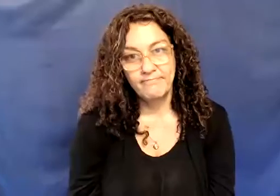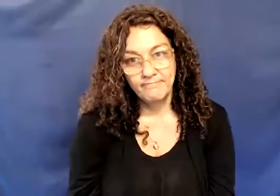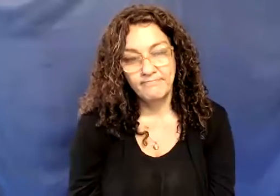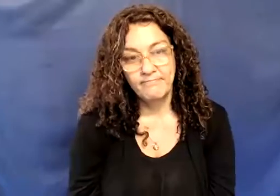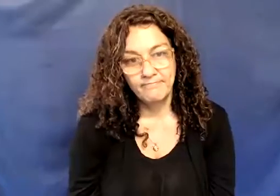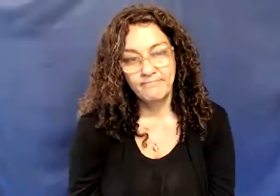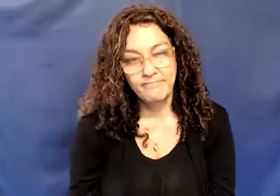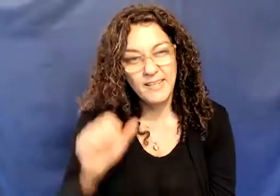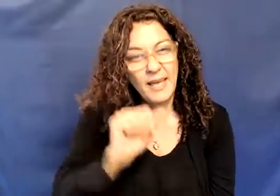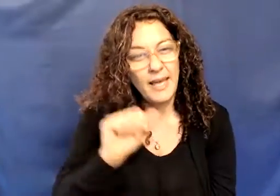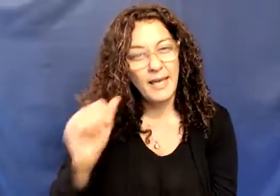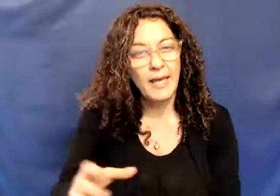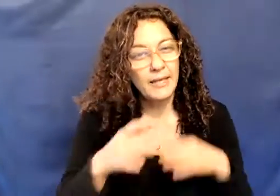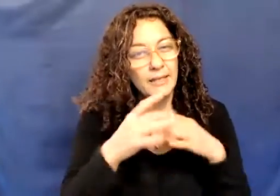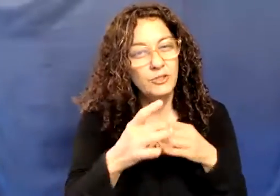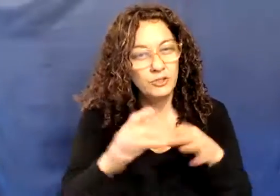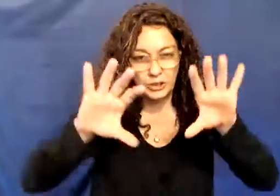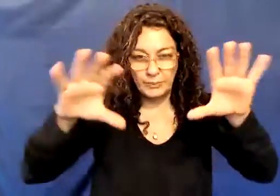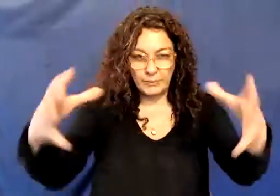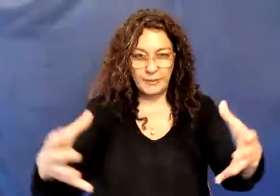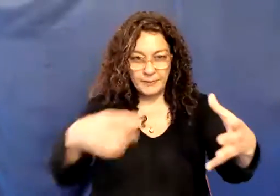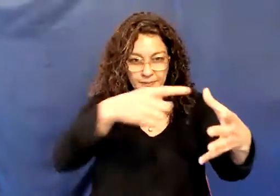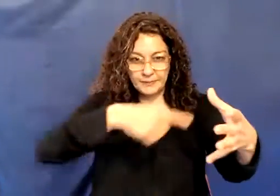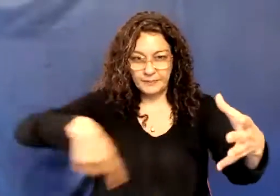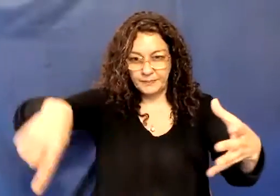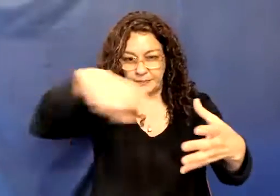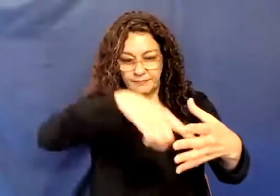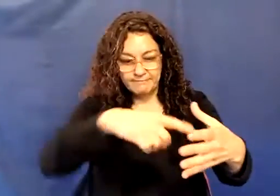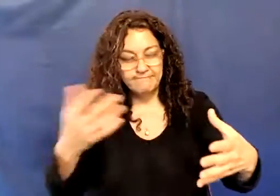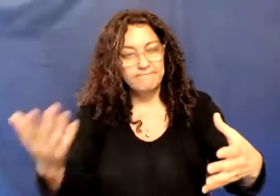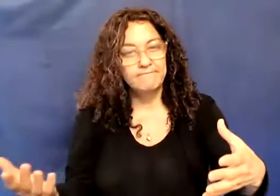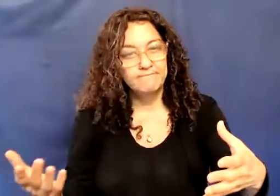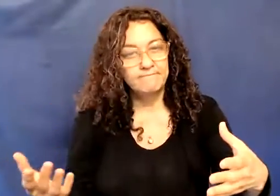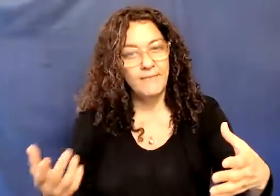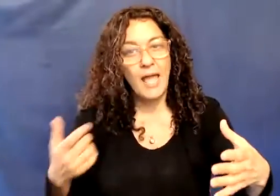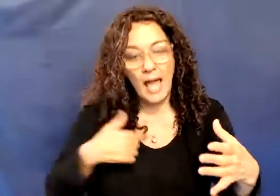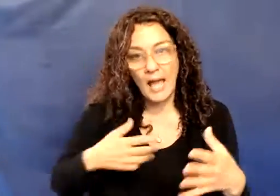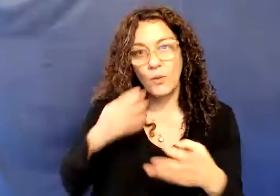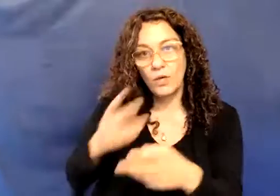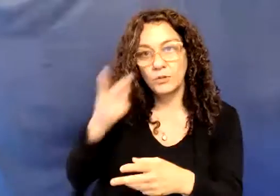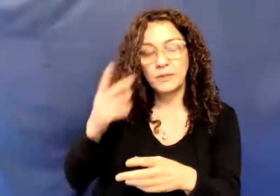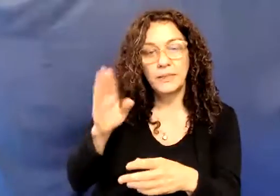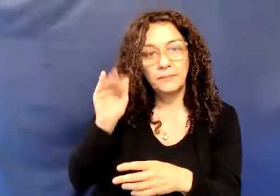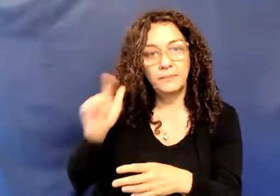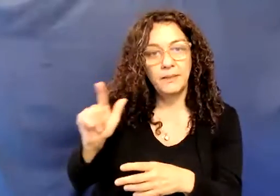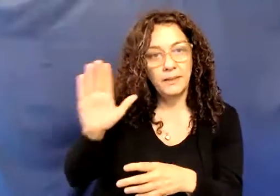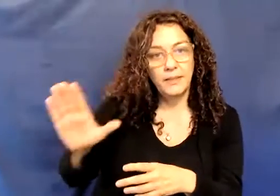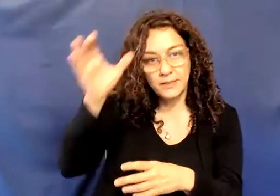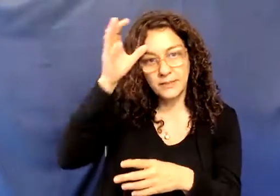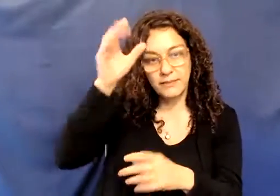me is that Bill talks about in his concept 9. He talks about vision for,